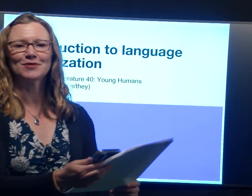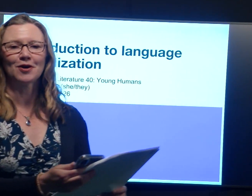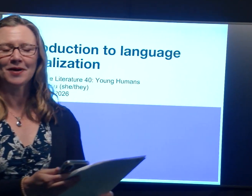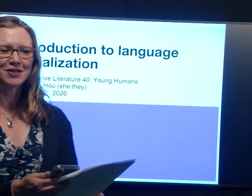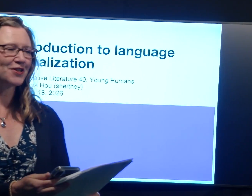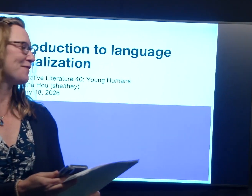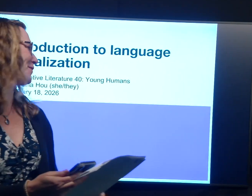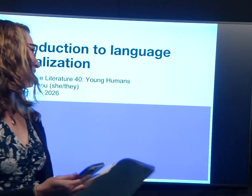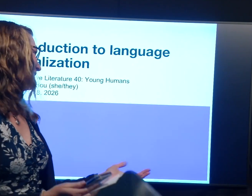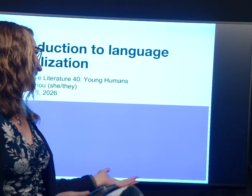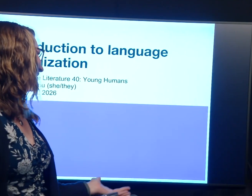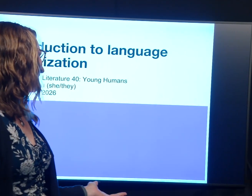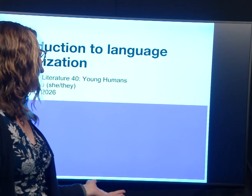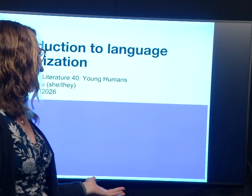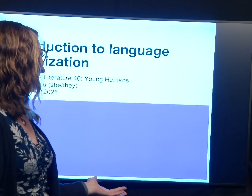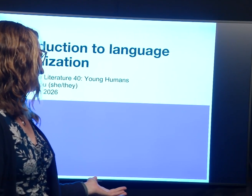so much for visiting us today.